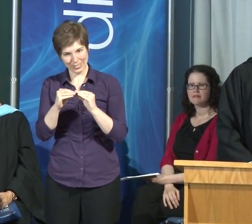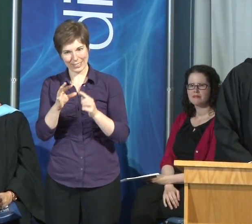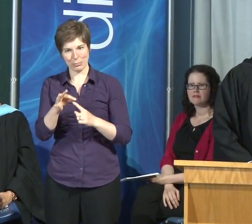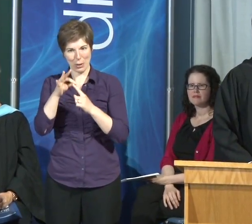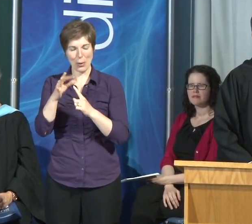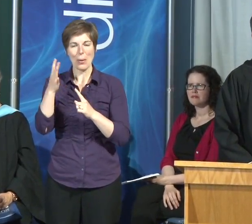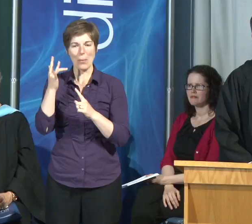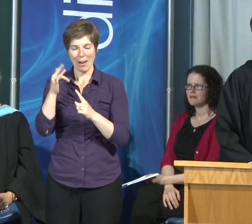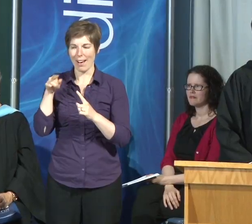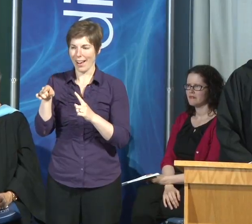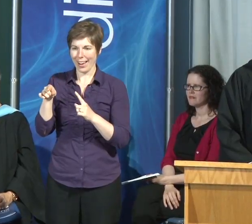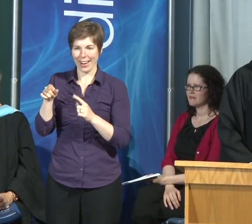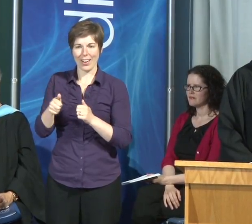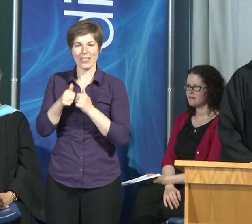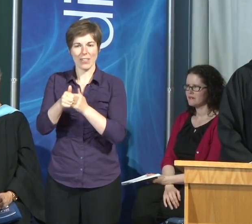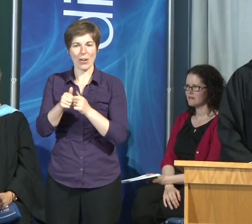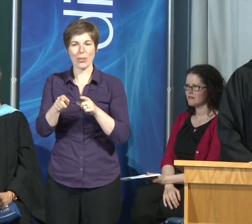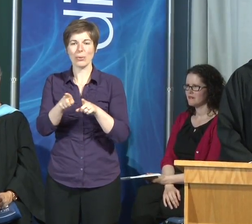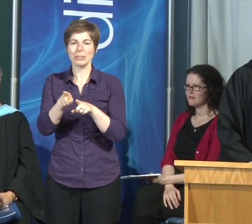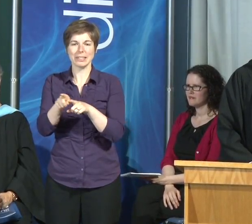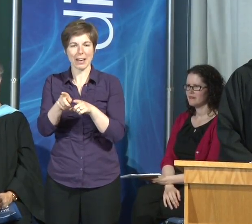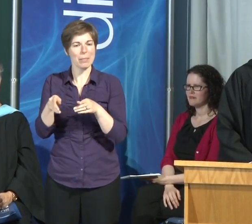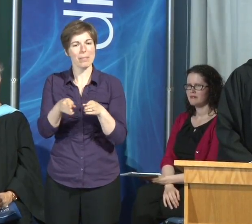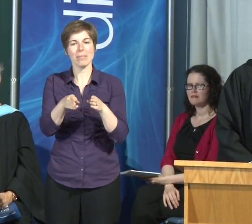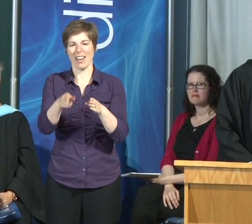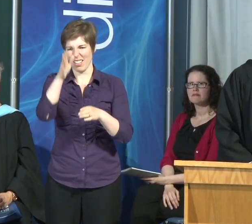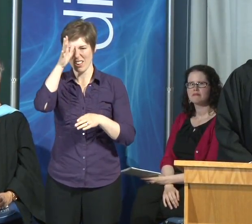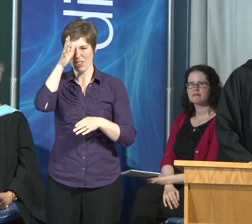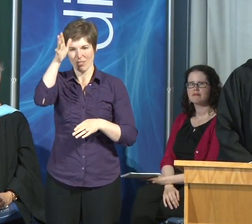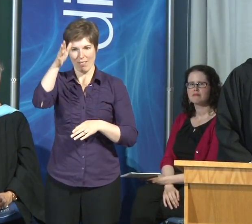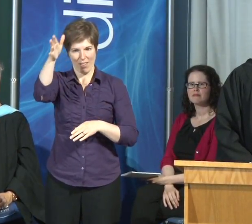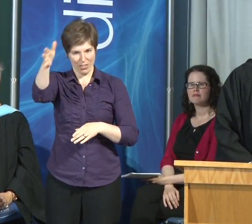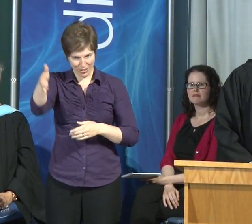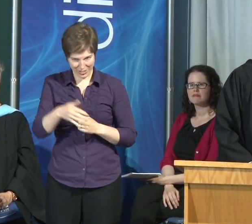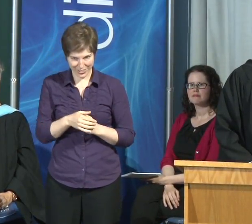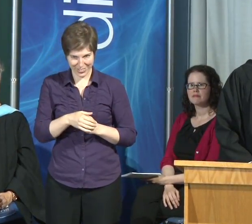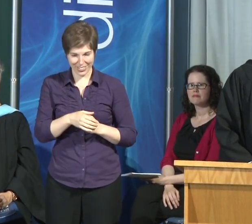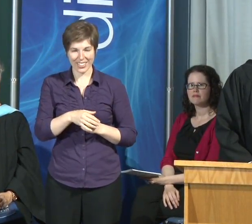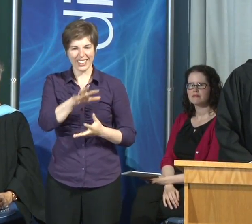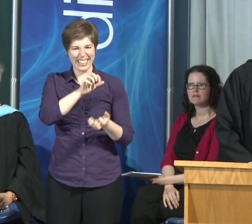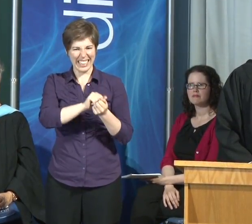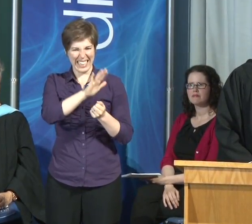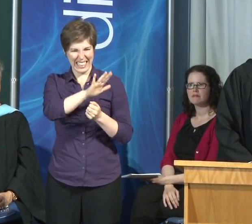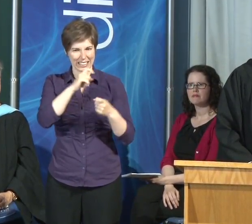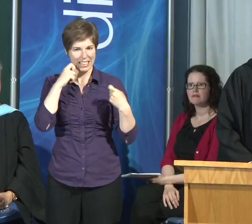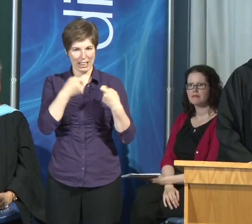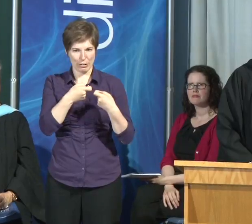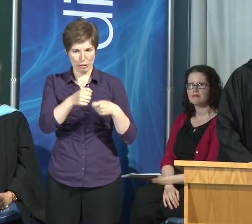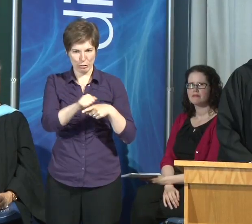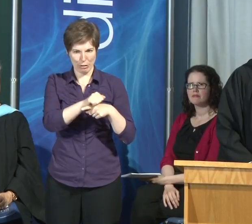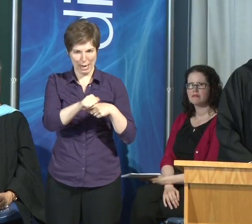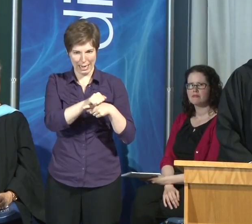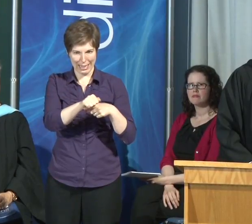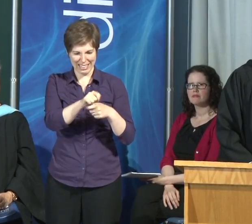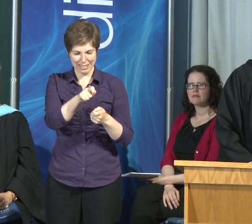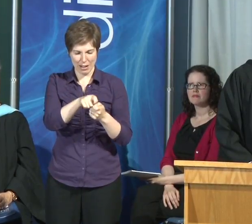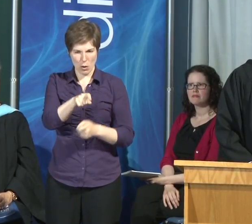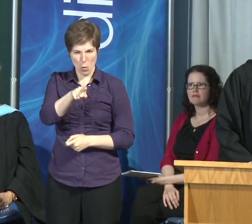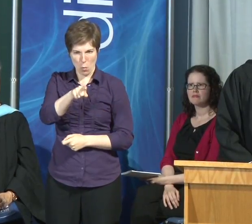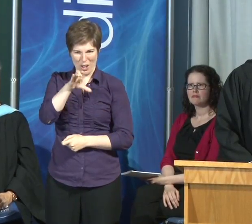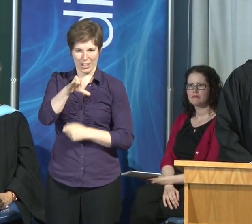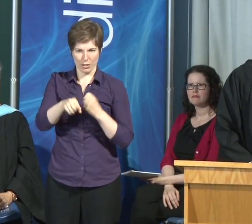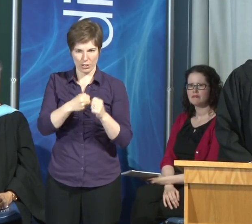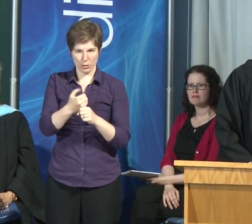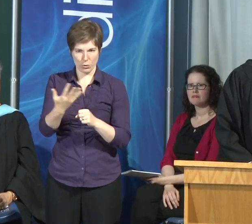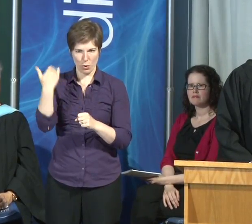following in the footsteps of his great-grandfather, who completed his electrical program exactly 100 years ago